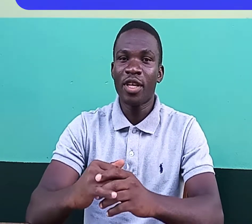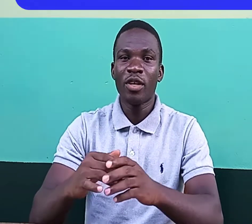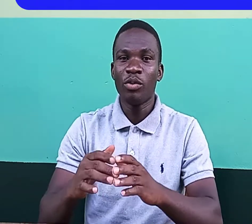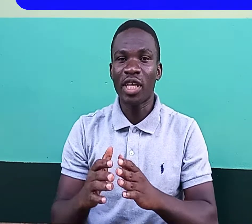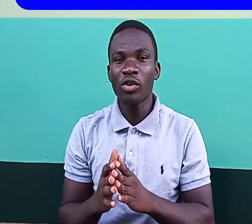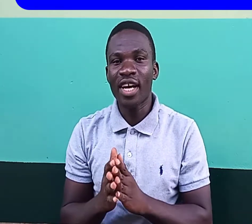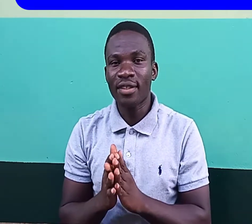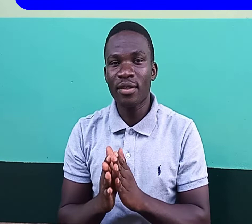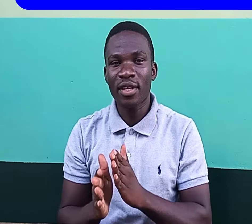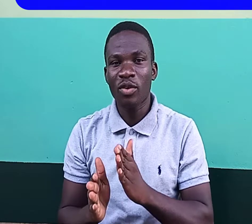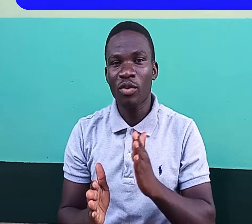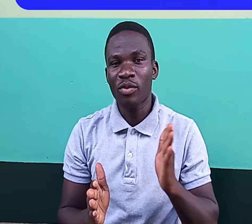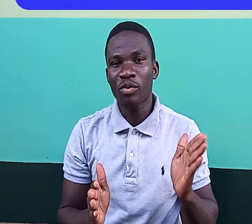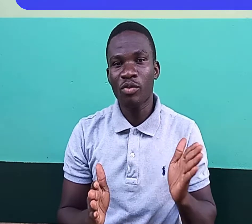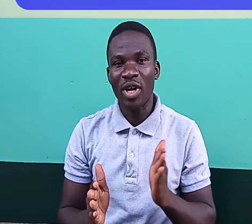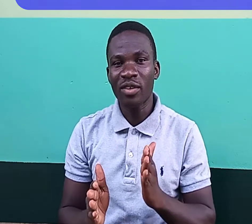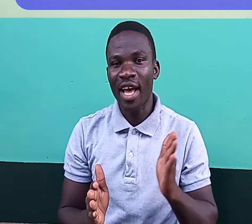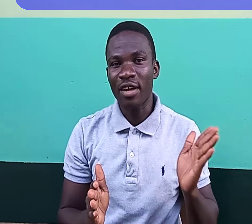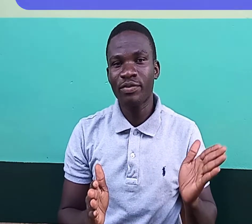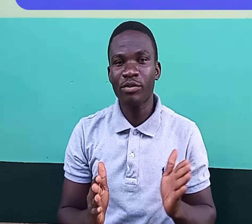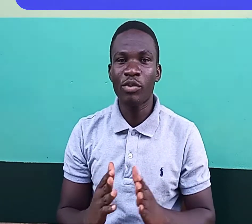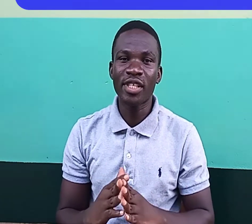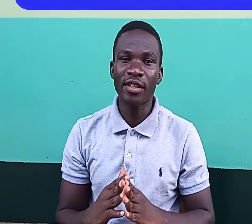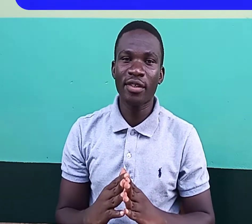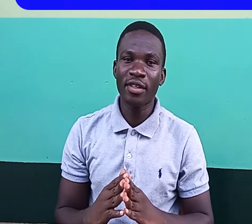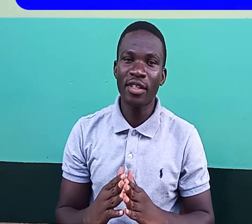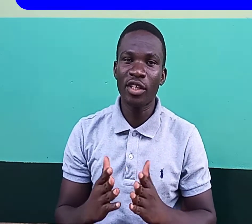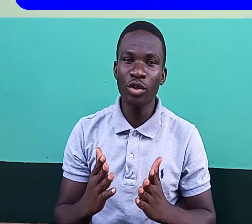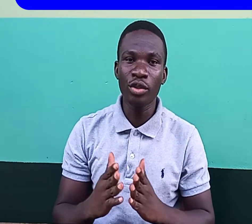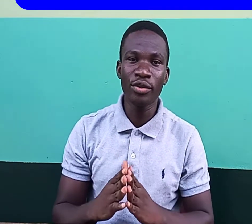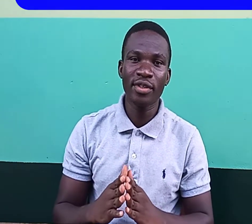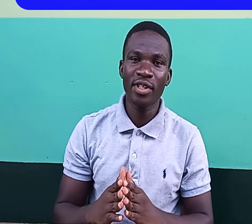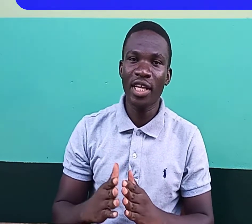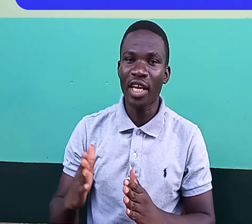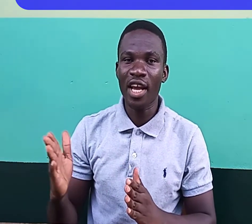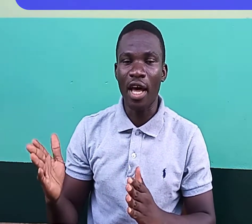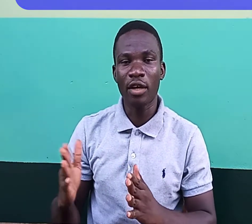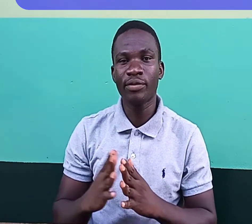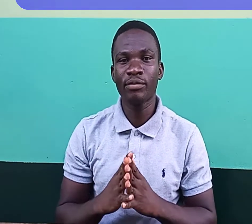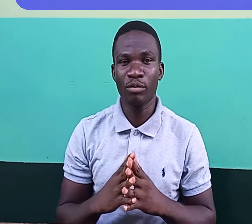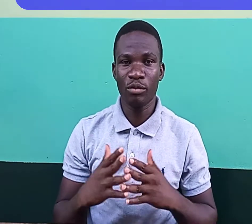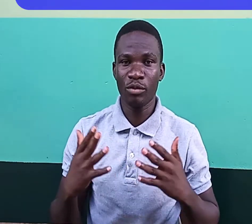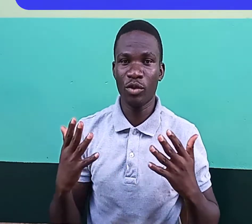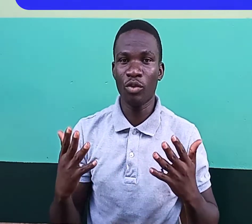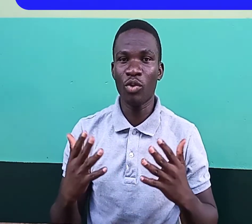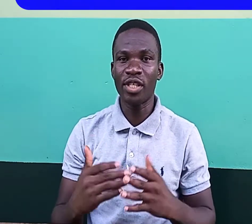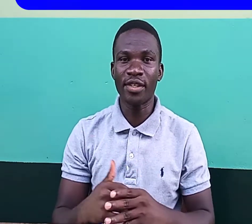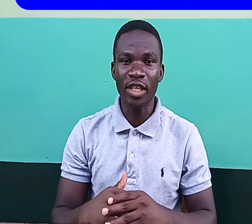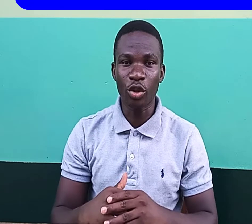communication. We shall look at one half, which is the do's, and the other half, which is the